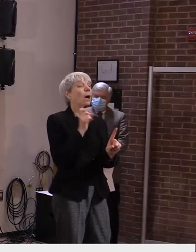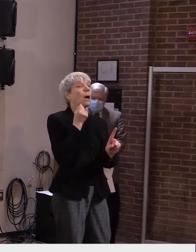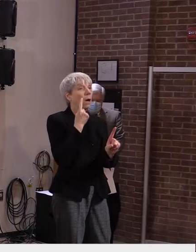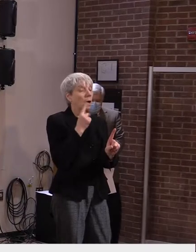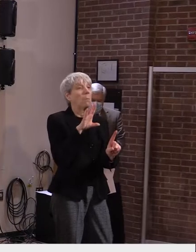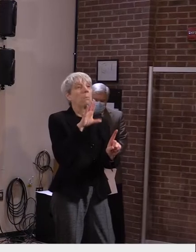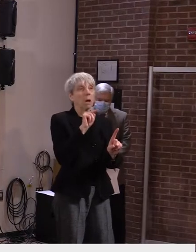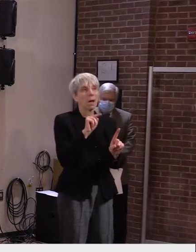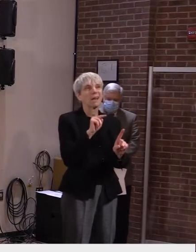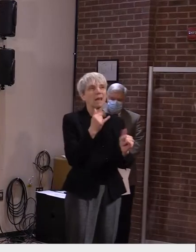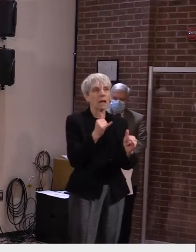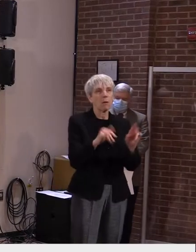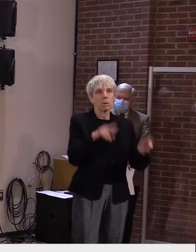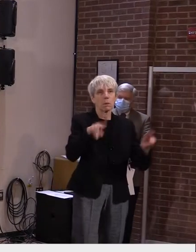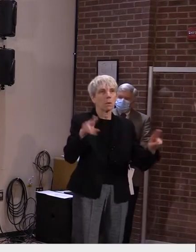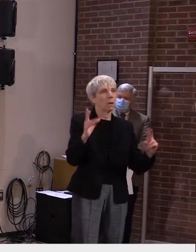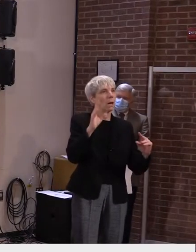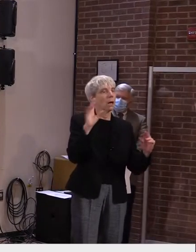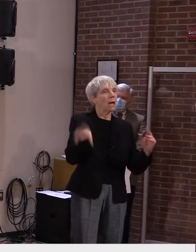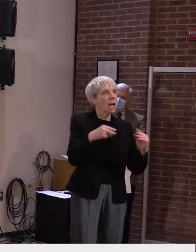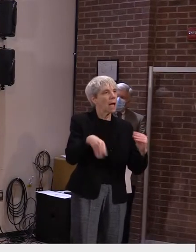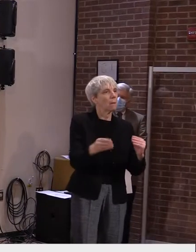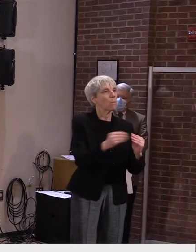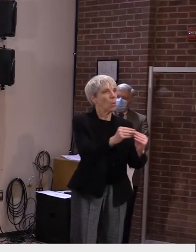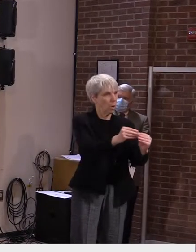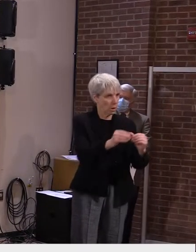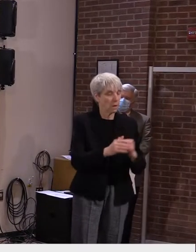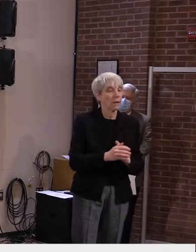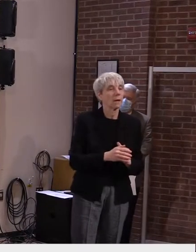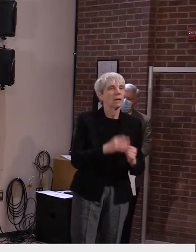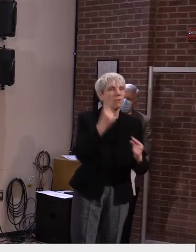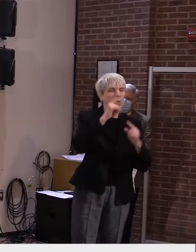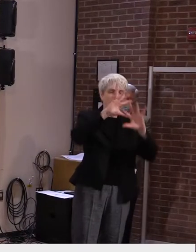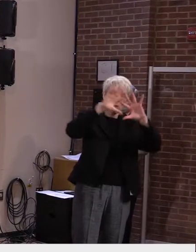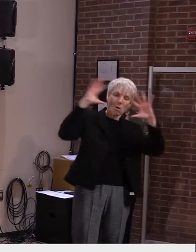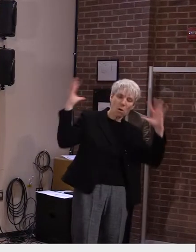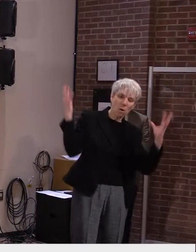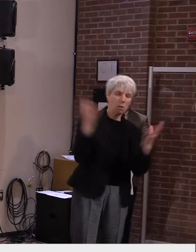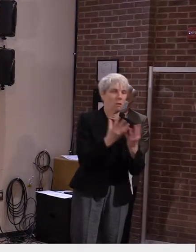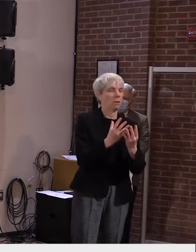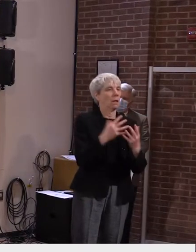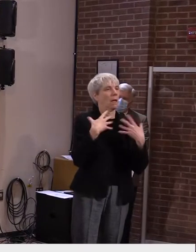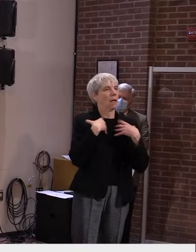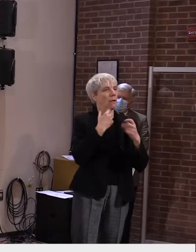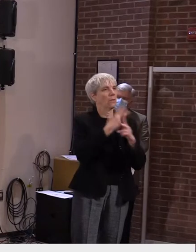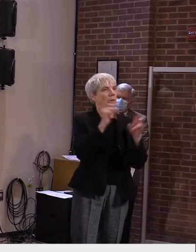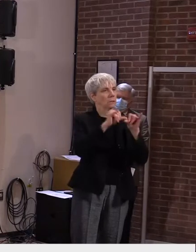out capacity. When you look at the entire capacity of the healthcare system, we have